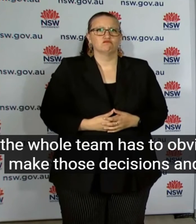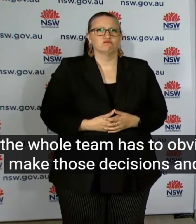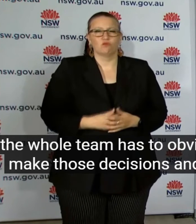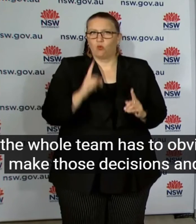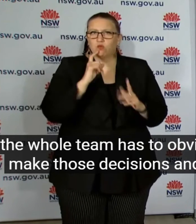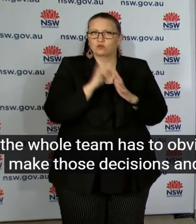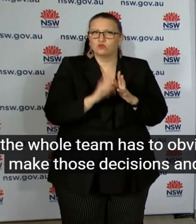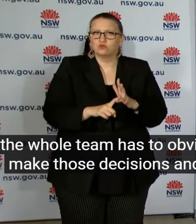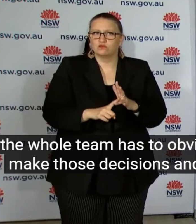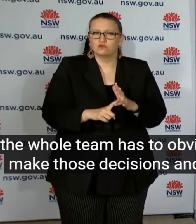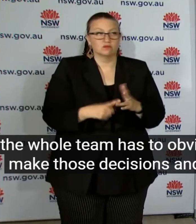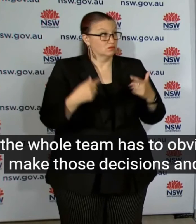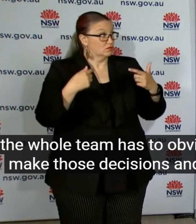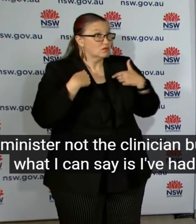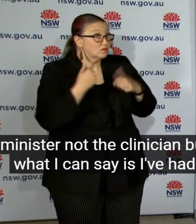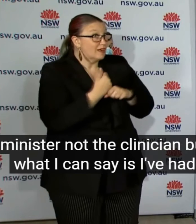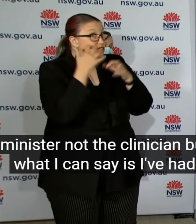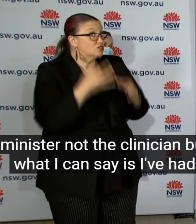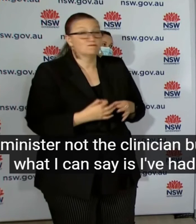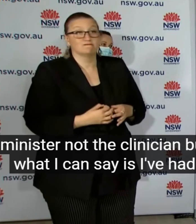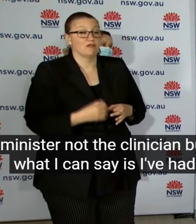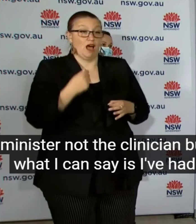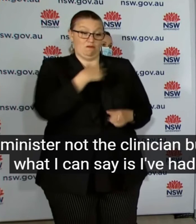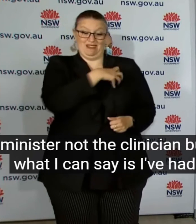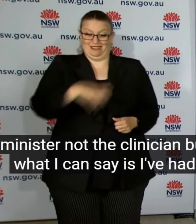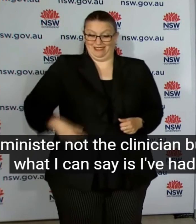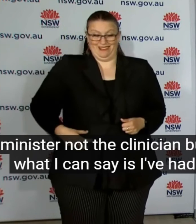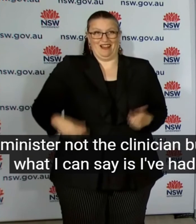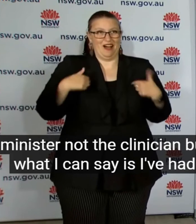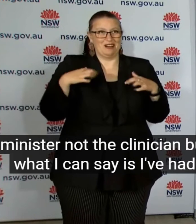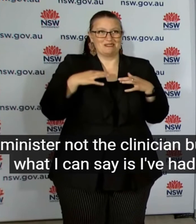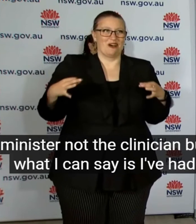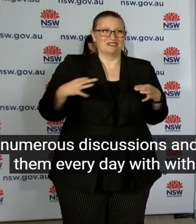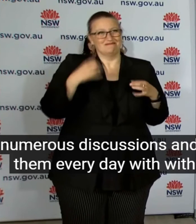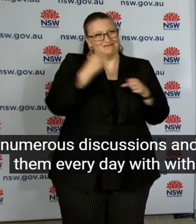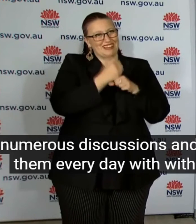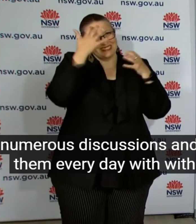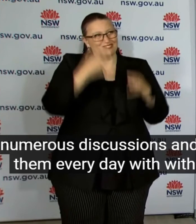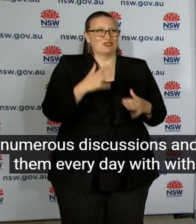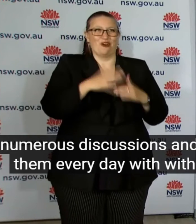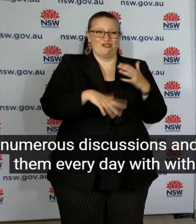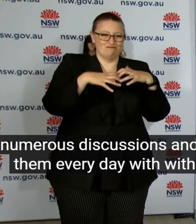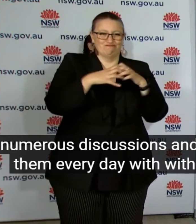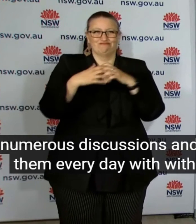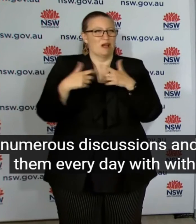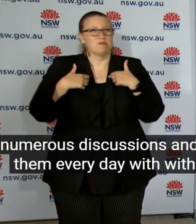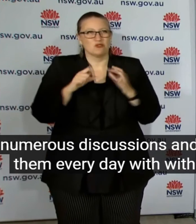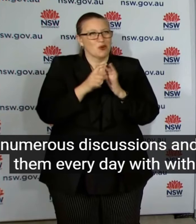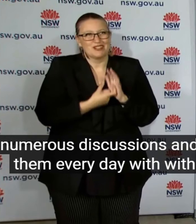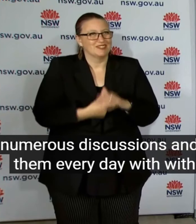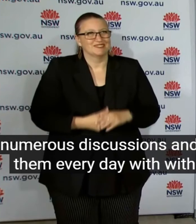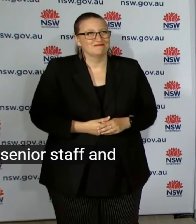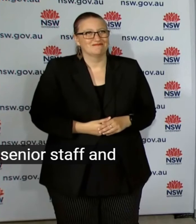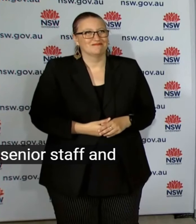say is I've had numerous discussions and have them every day with our senior health staff. And there's a lot of staff that have been